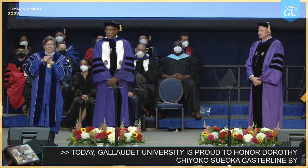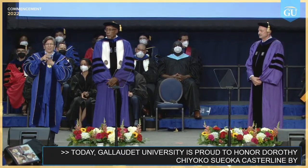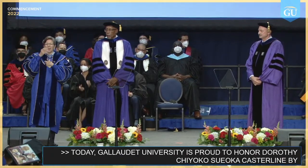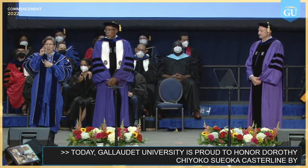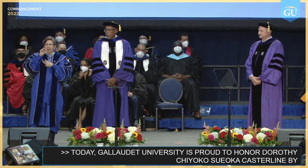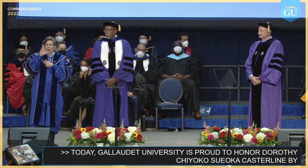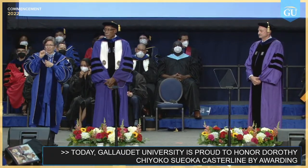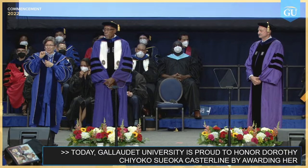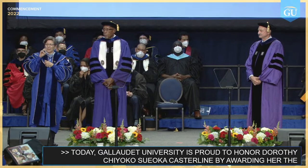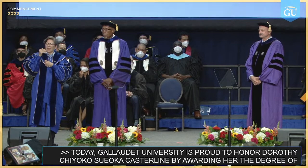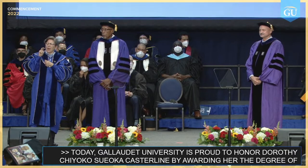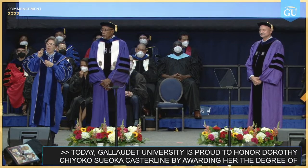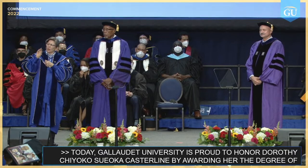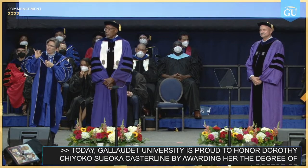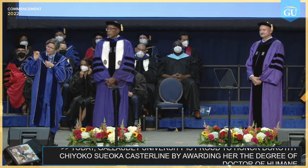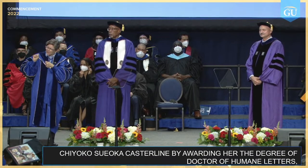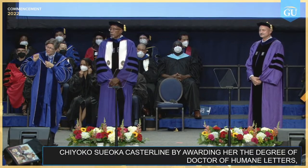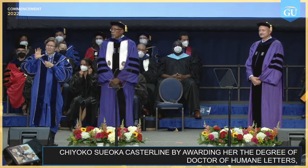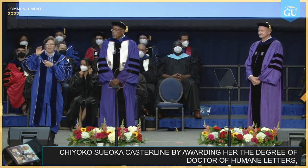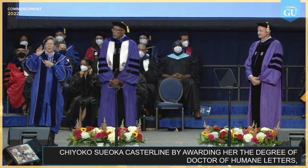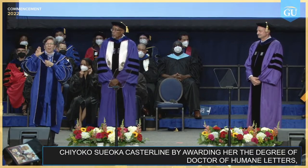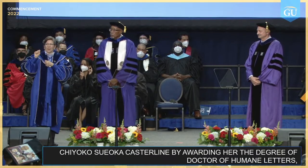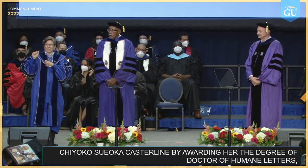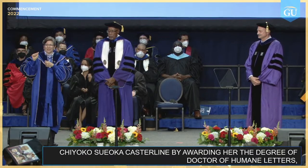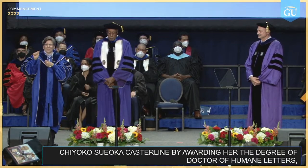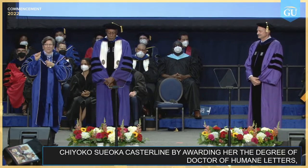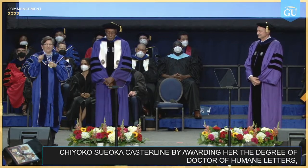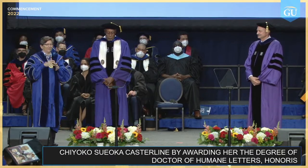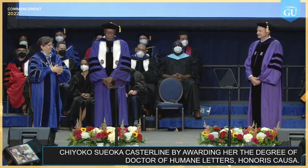Letters, honoris causa.